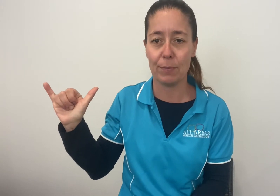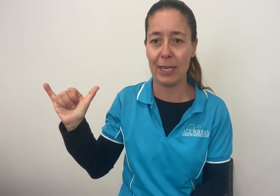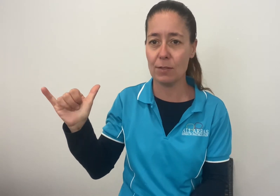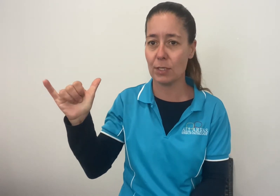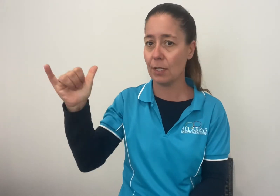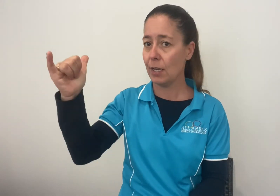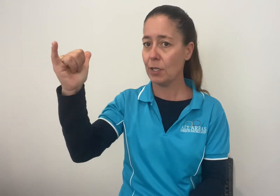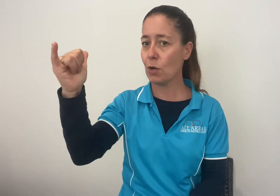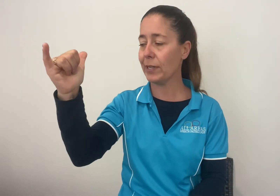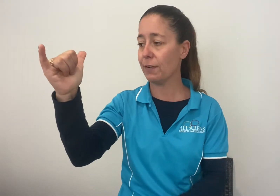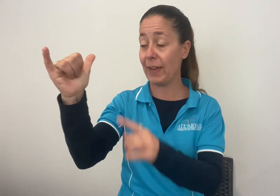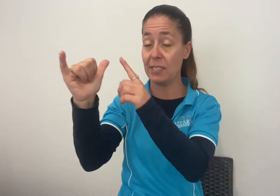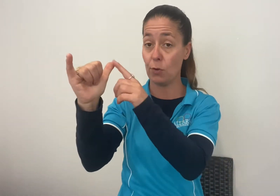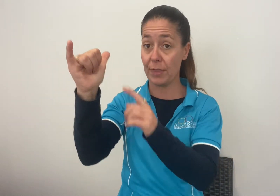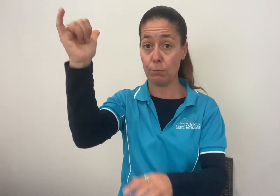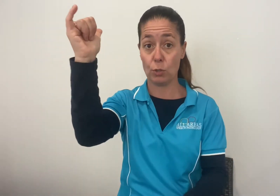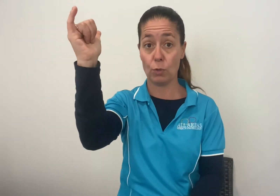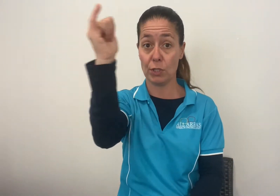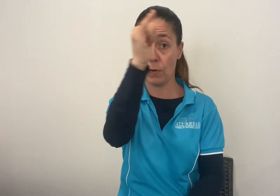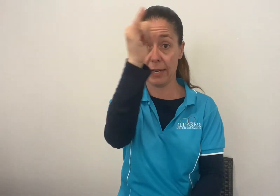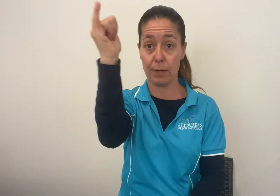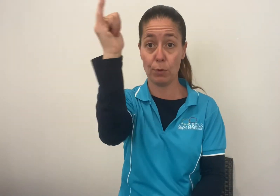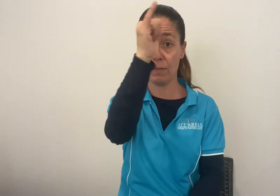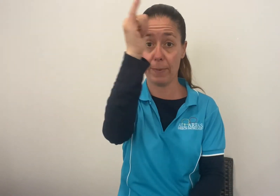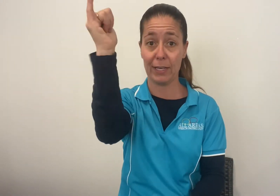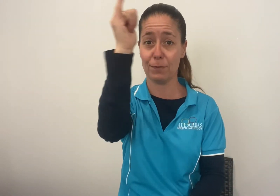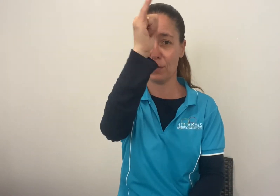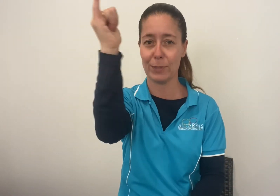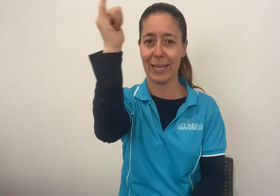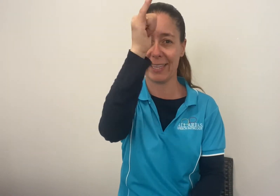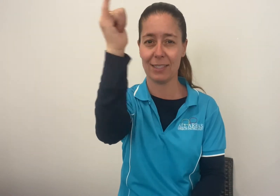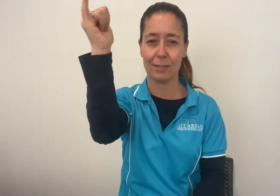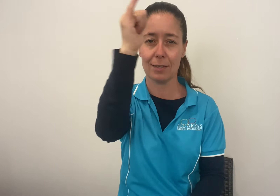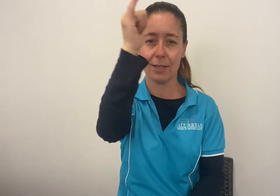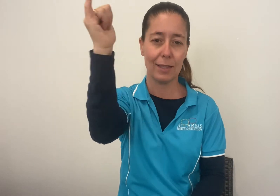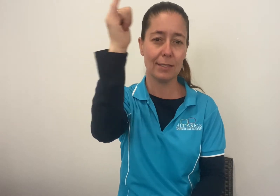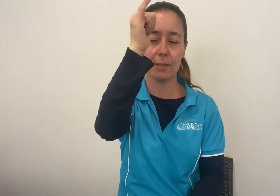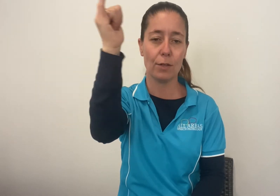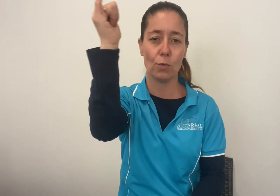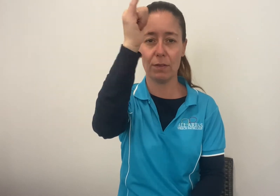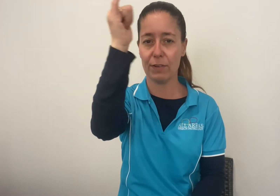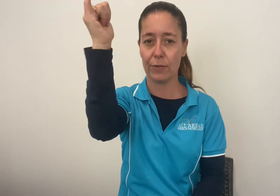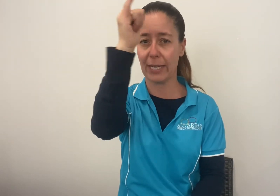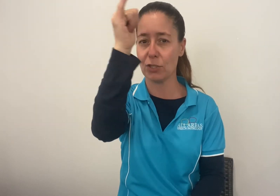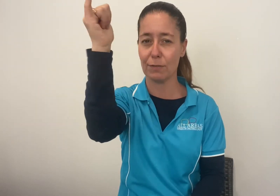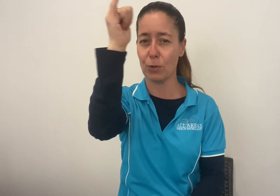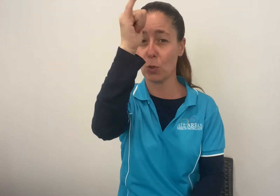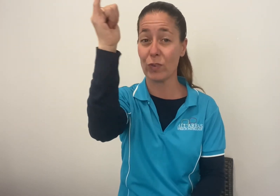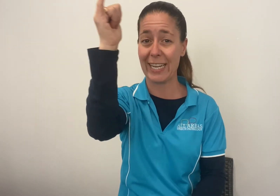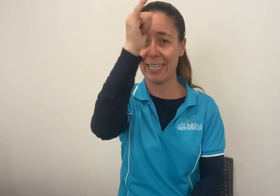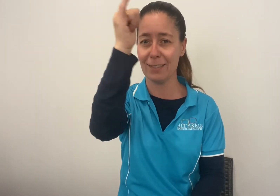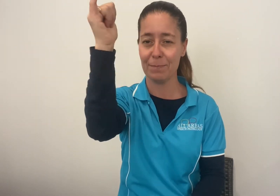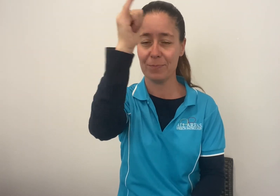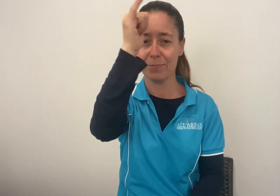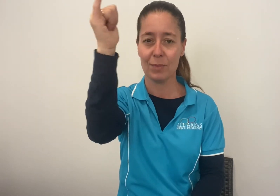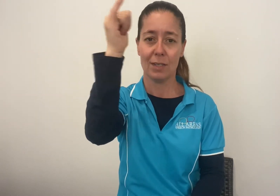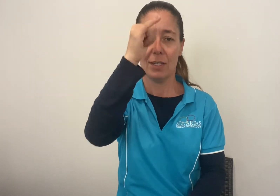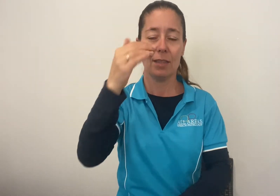out. You're going to face your thumb towards your head and move it back and forward like this. This is the northern variation for green. The